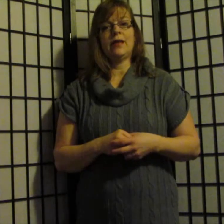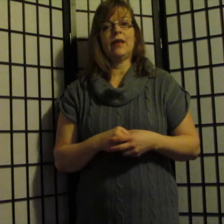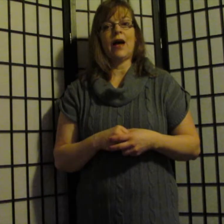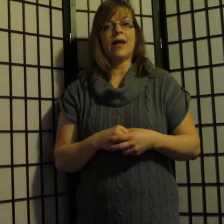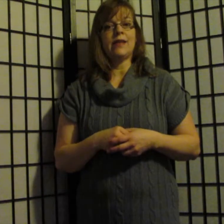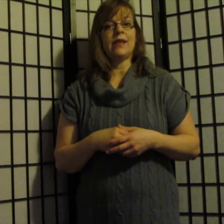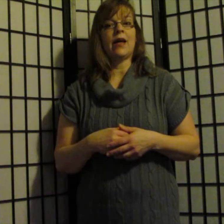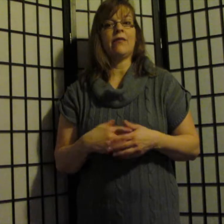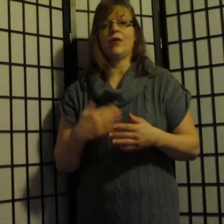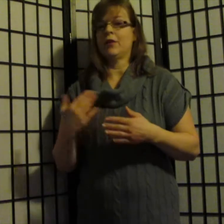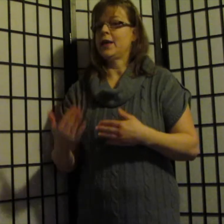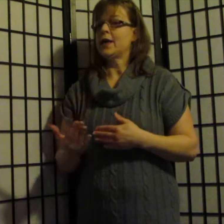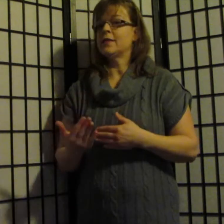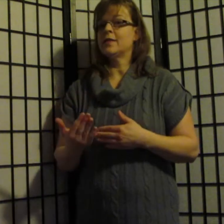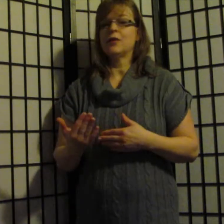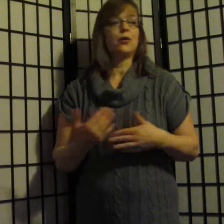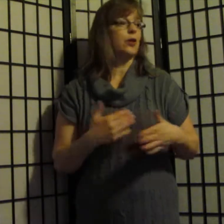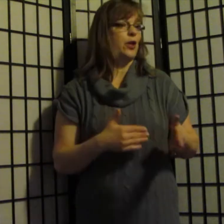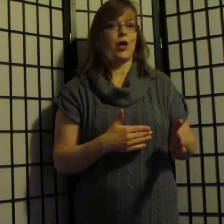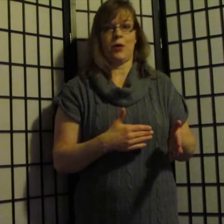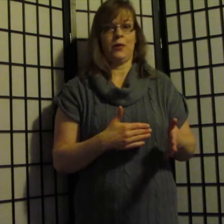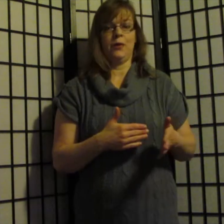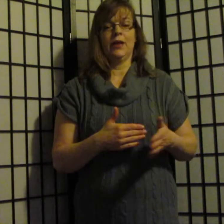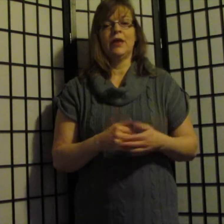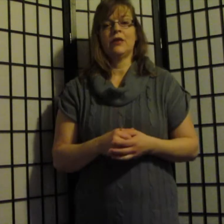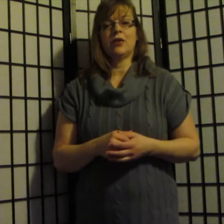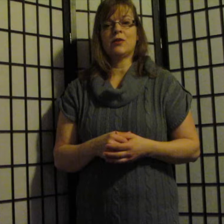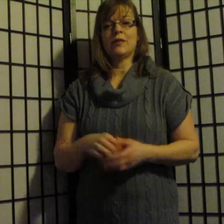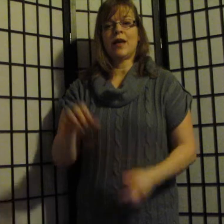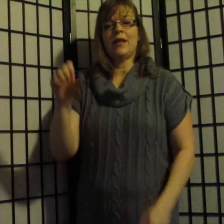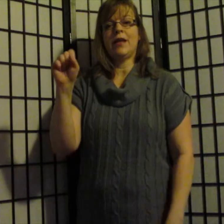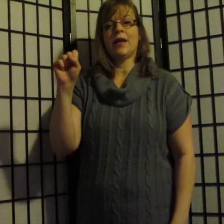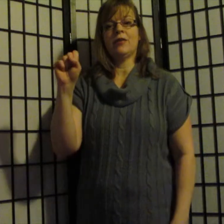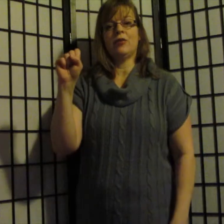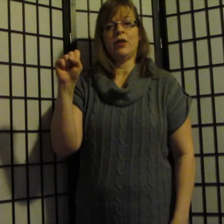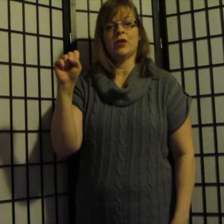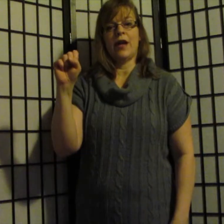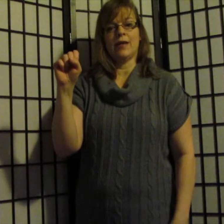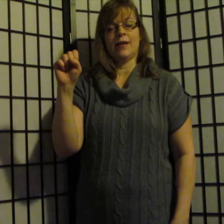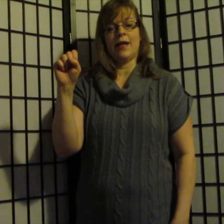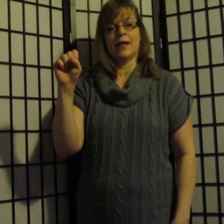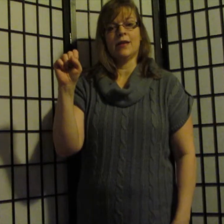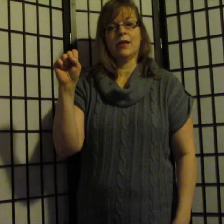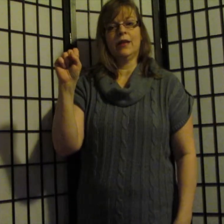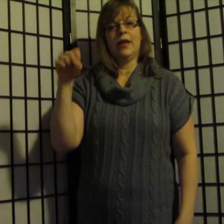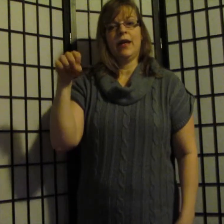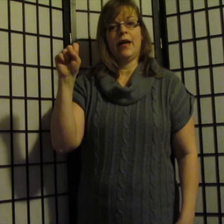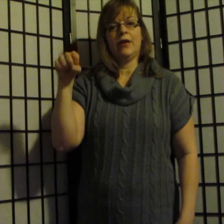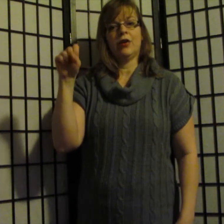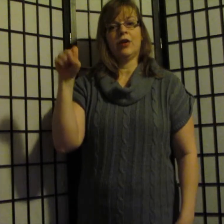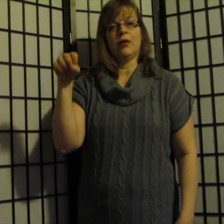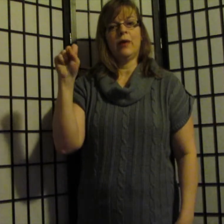the idea of either yes or no. So to sign yes, you need your S hand and you're going to wiggle